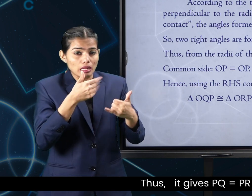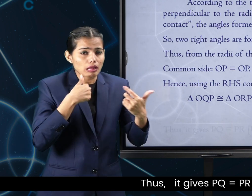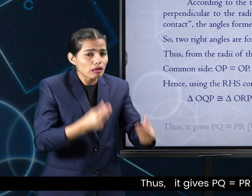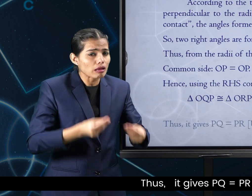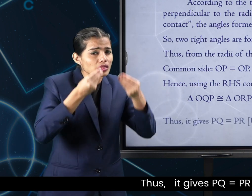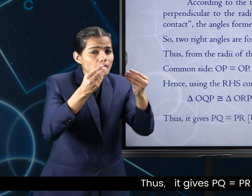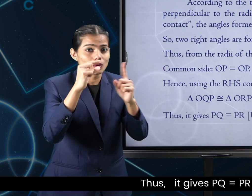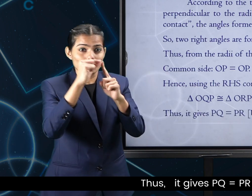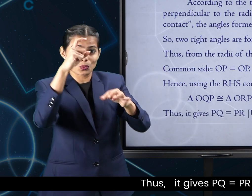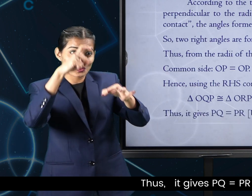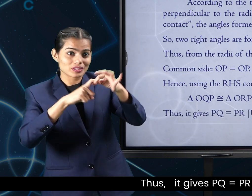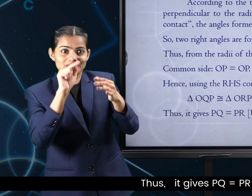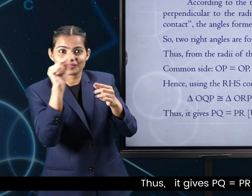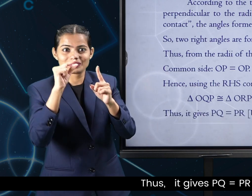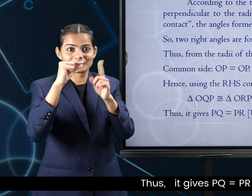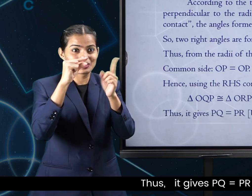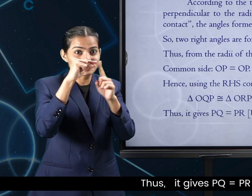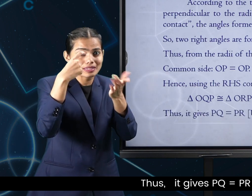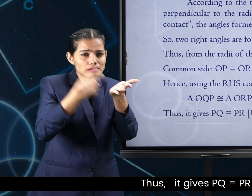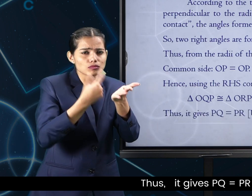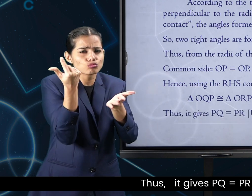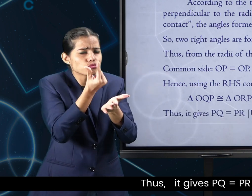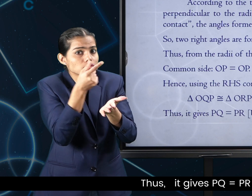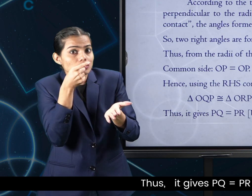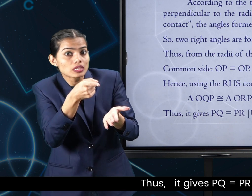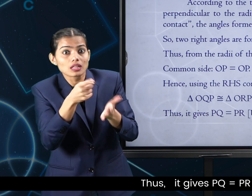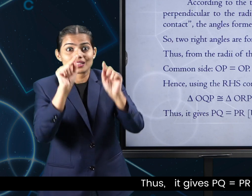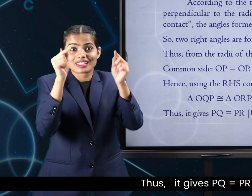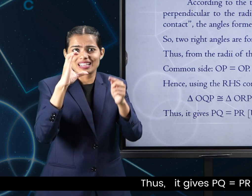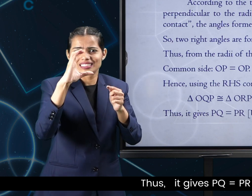Thus, it gives PQ is equal to PR using CPCT.